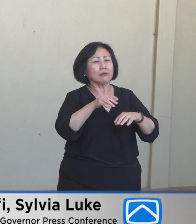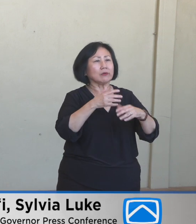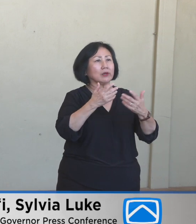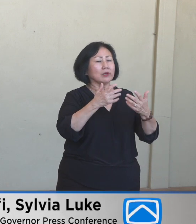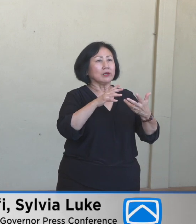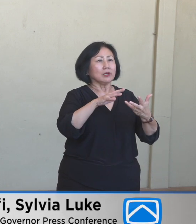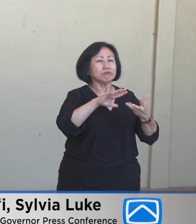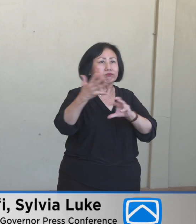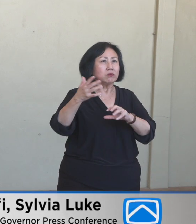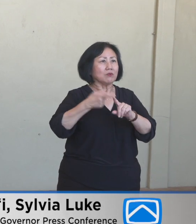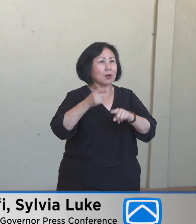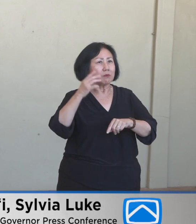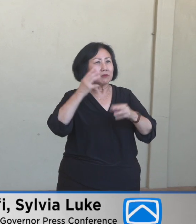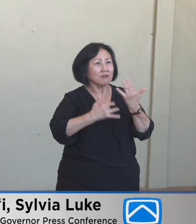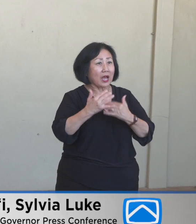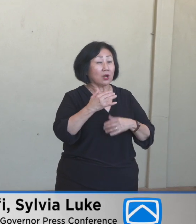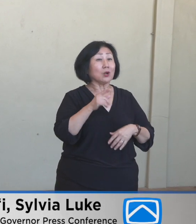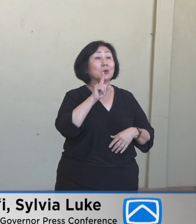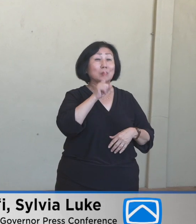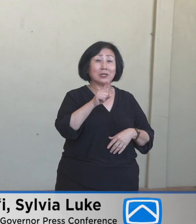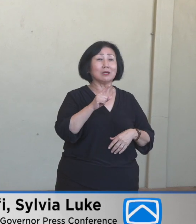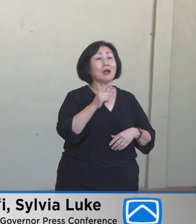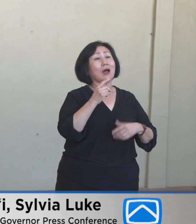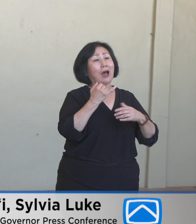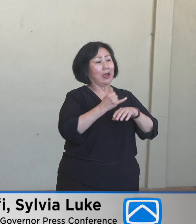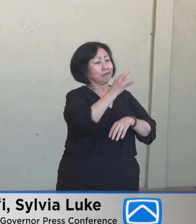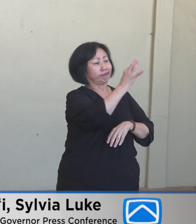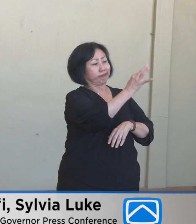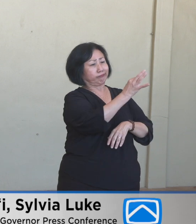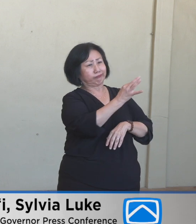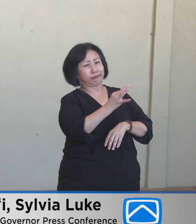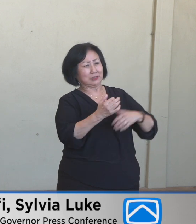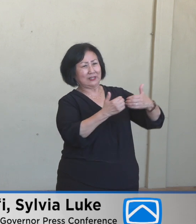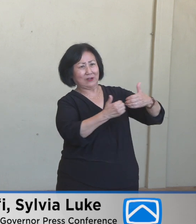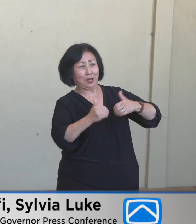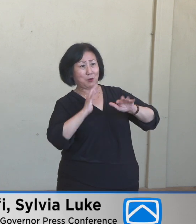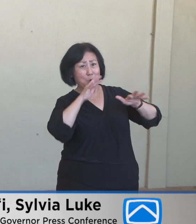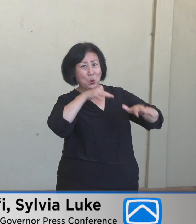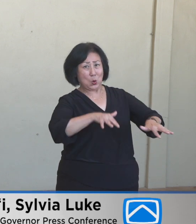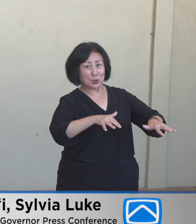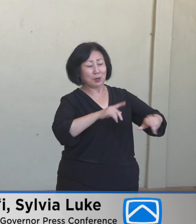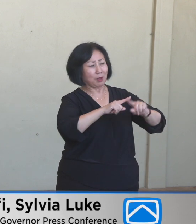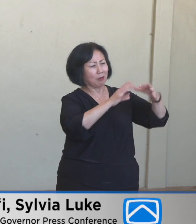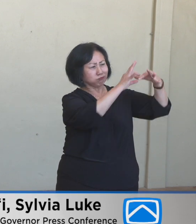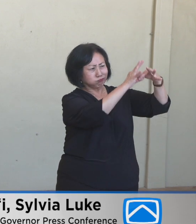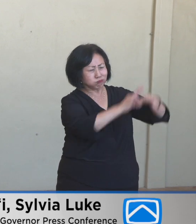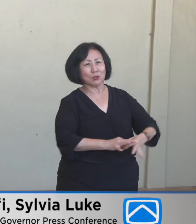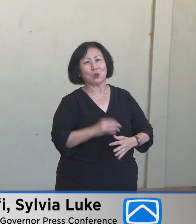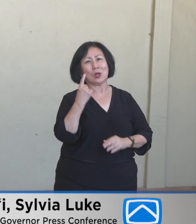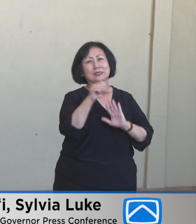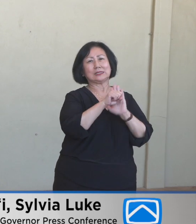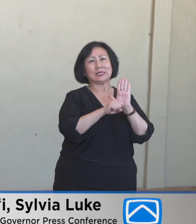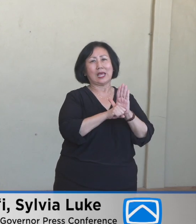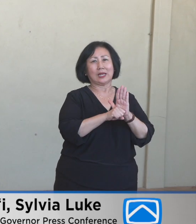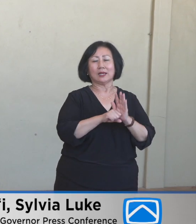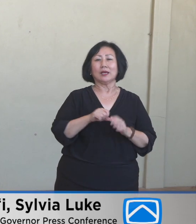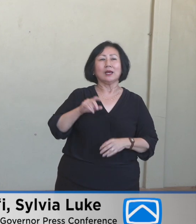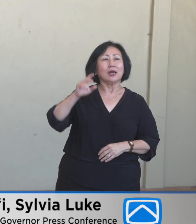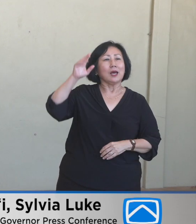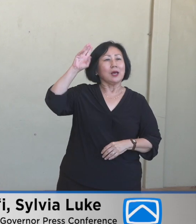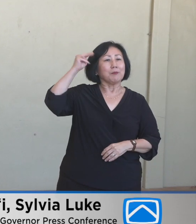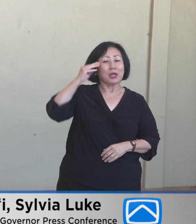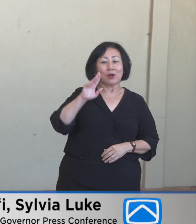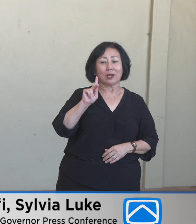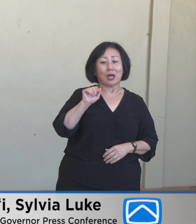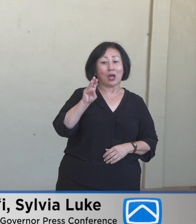ocean, we are one island state. And as Mayor Kawakami said, when one island hurts, the entire state